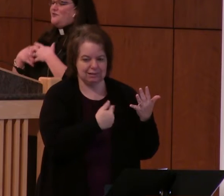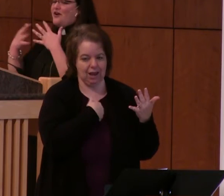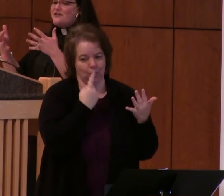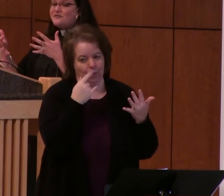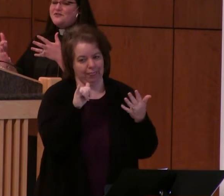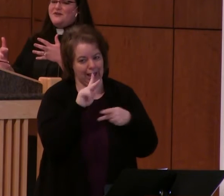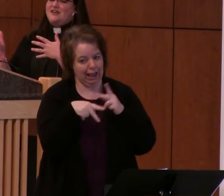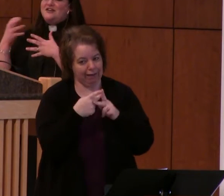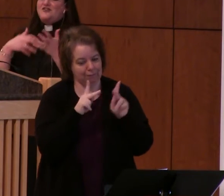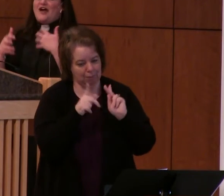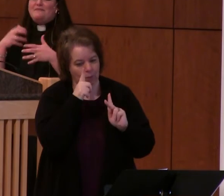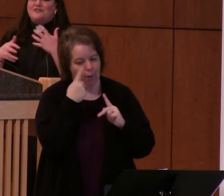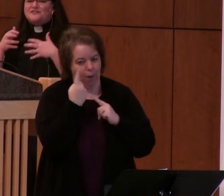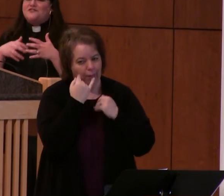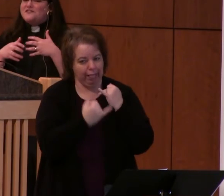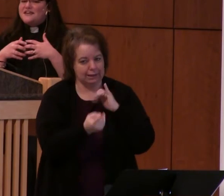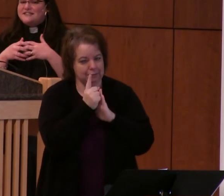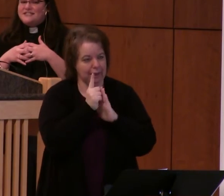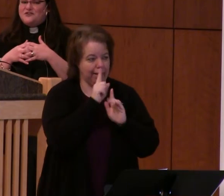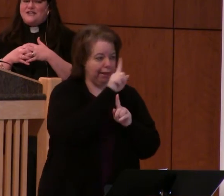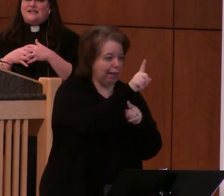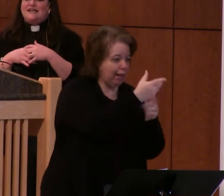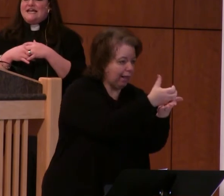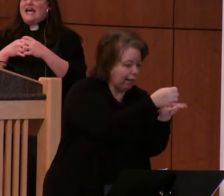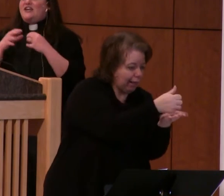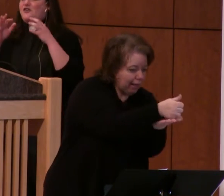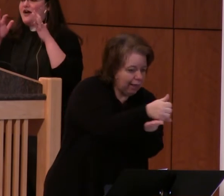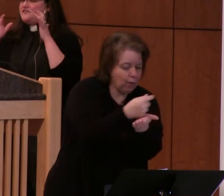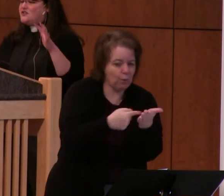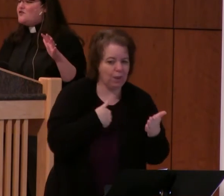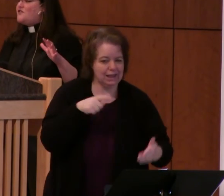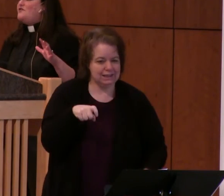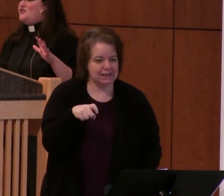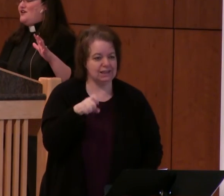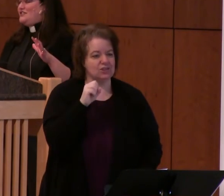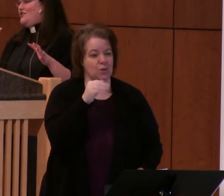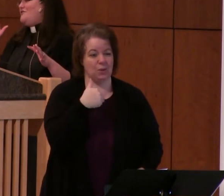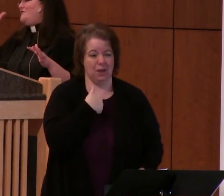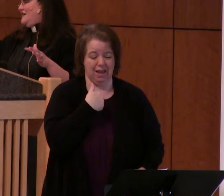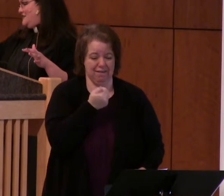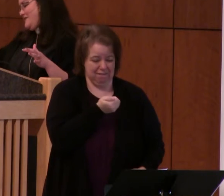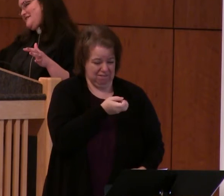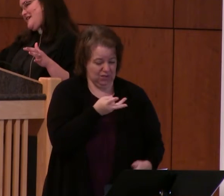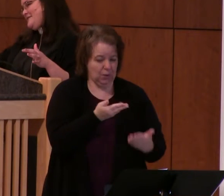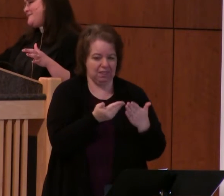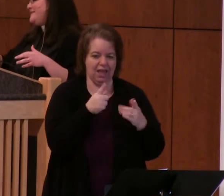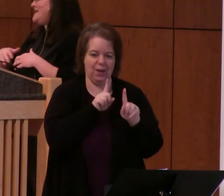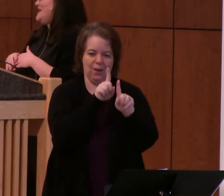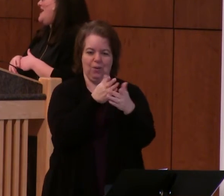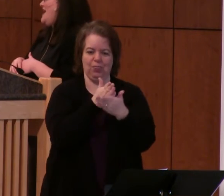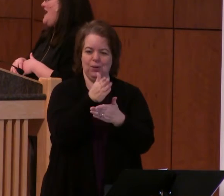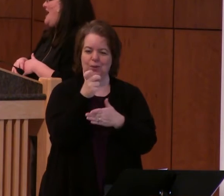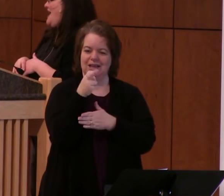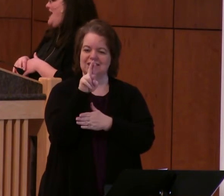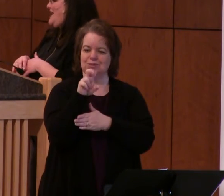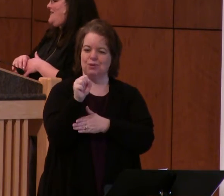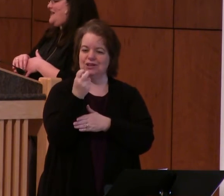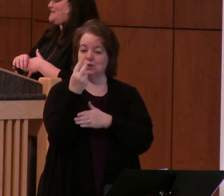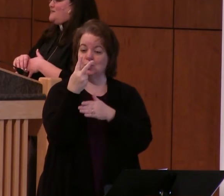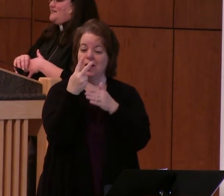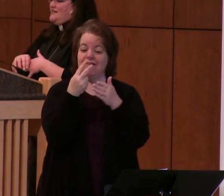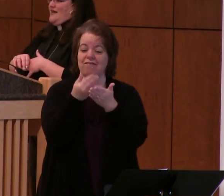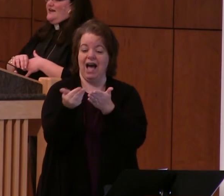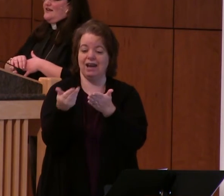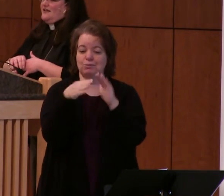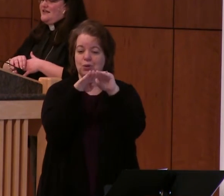people. So you run through and you grab those few things that you need, and you have so few that you get to go through the express line. And